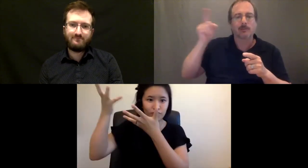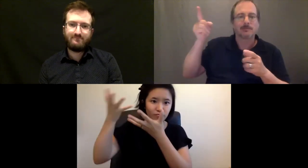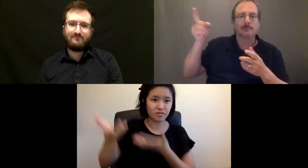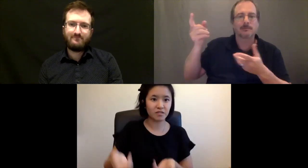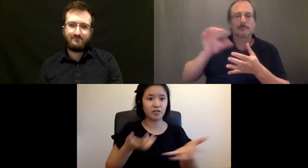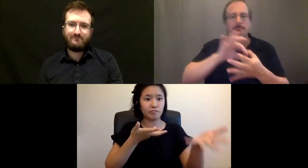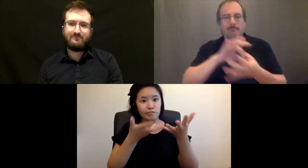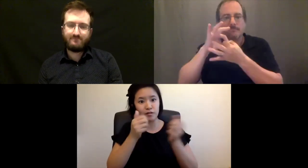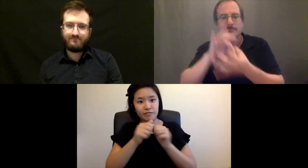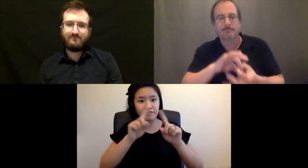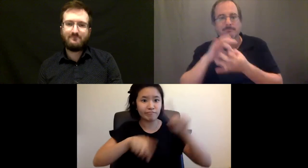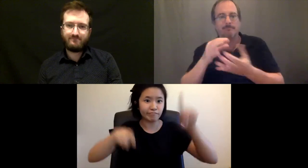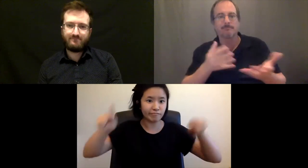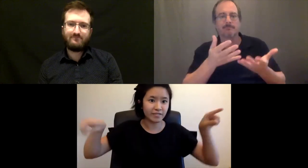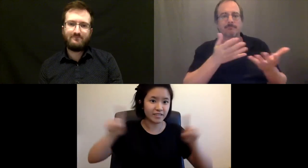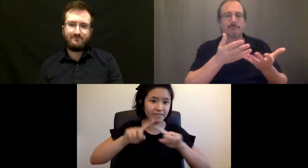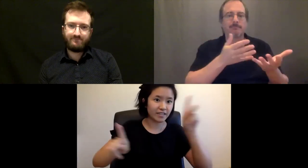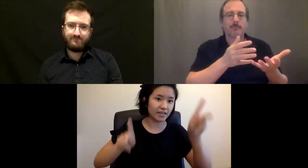a superior